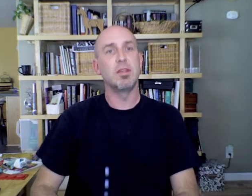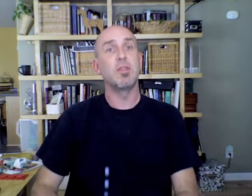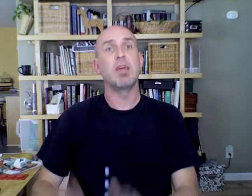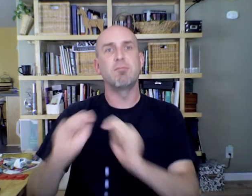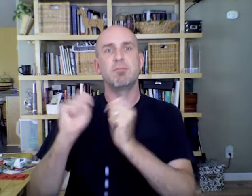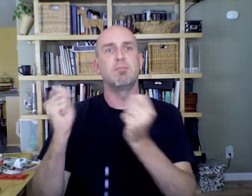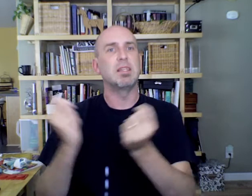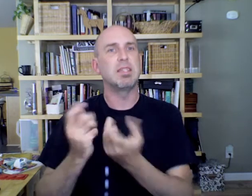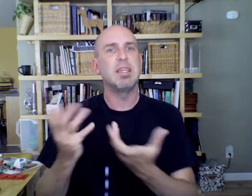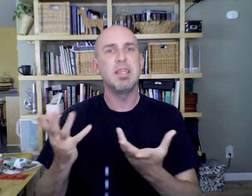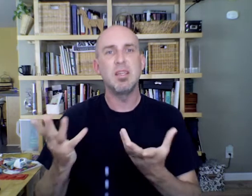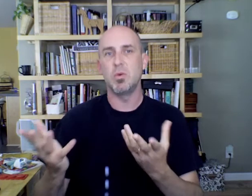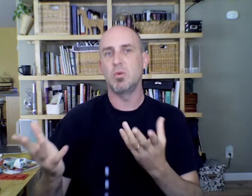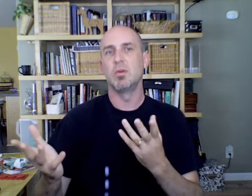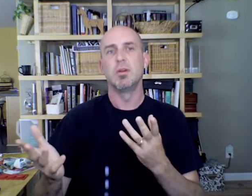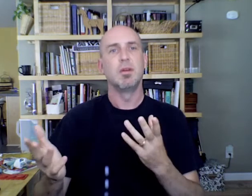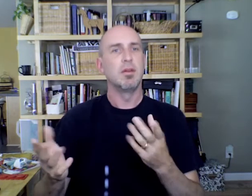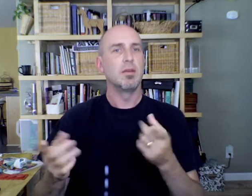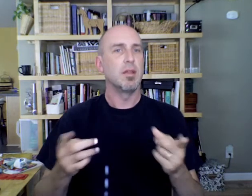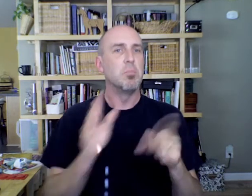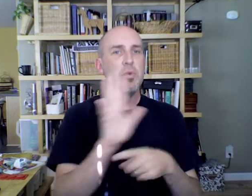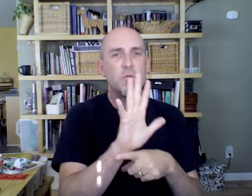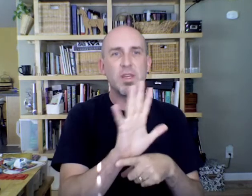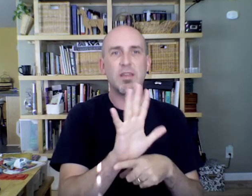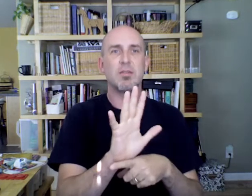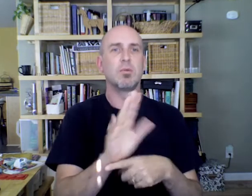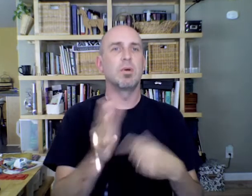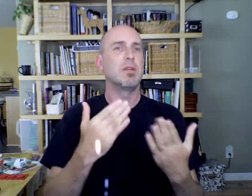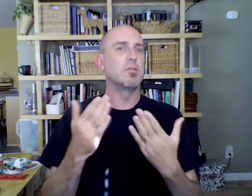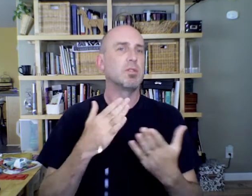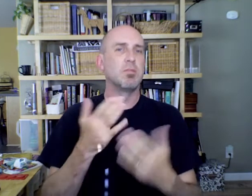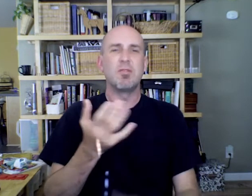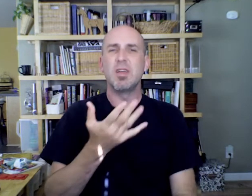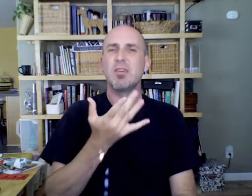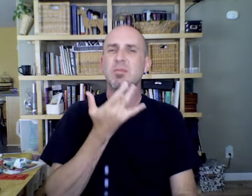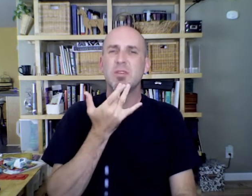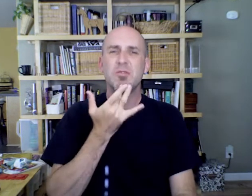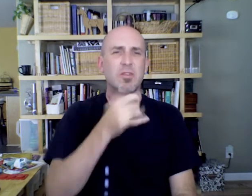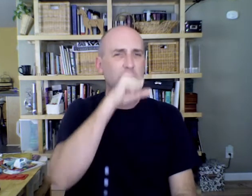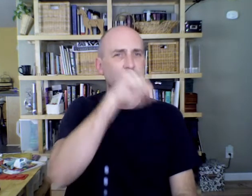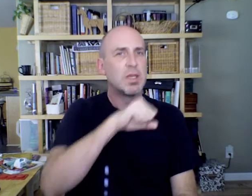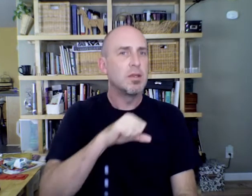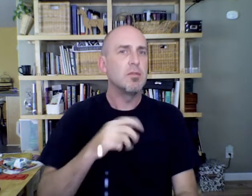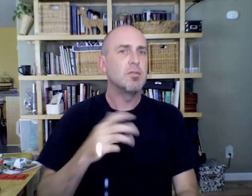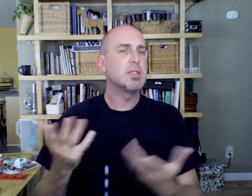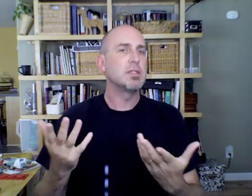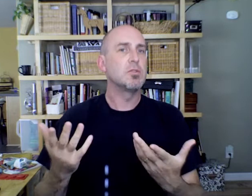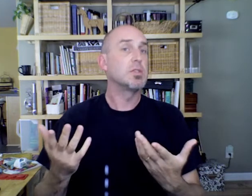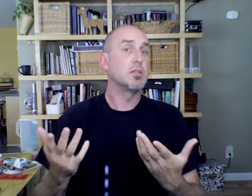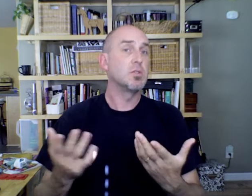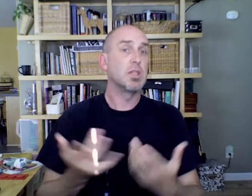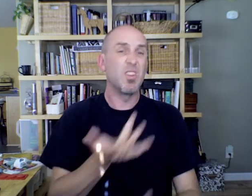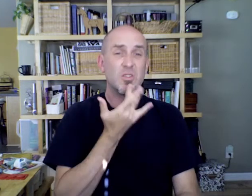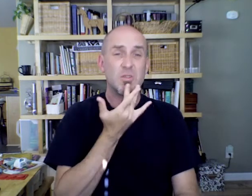That team or that movie or whatever. It's my favorite. You can see these two signs used together. It's my